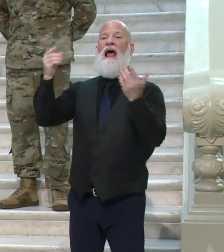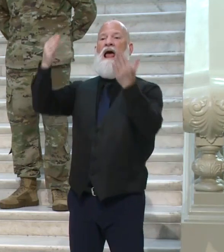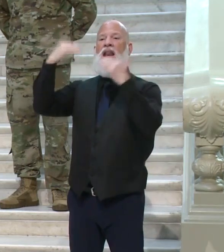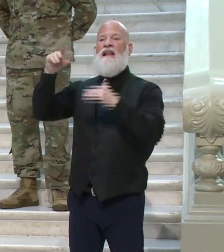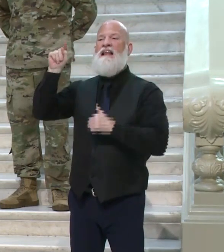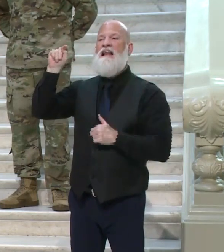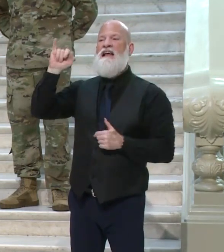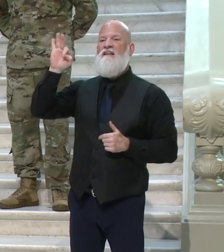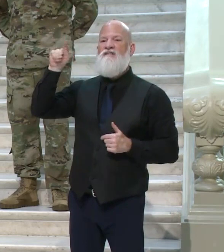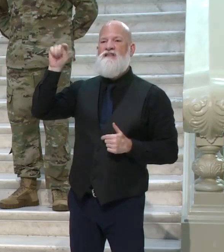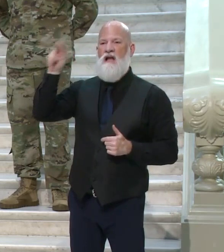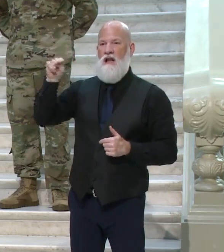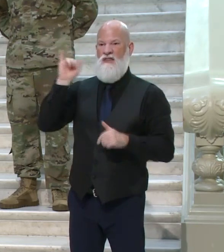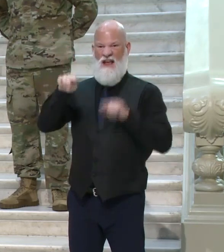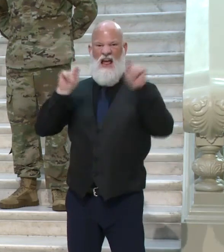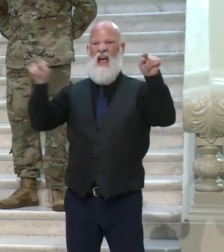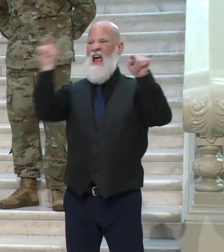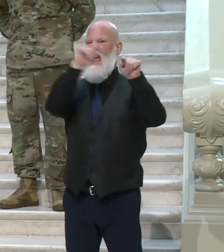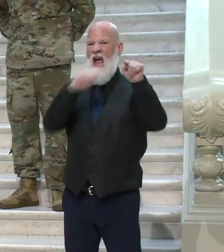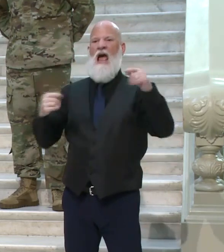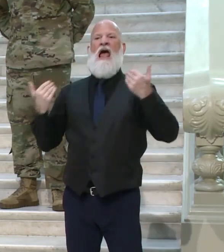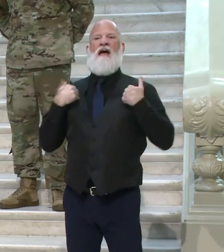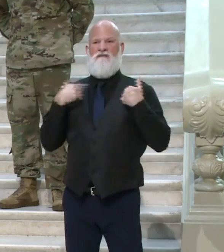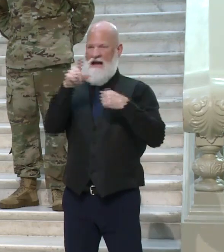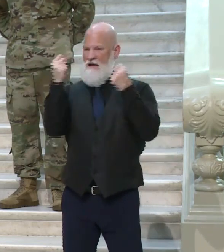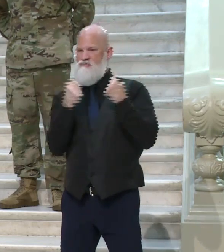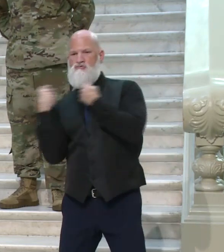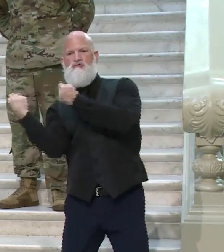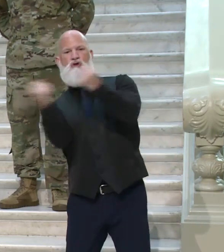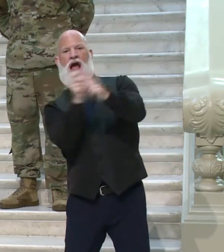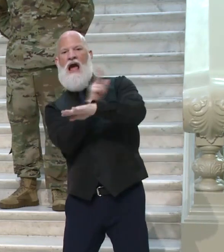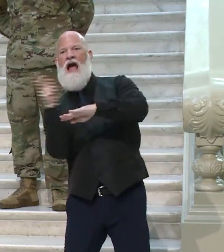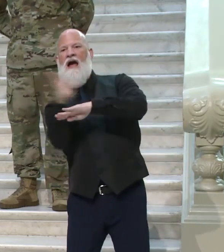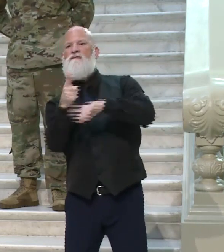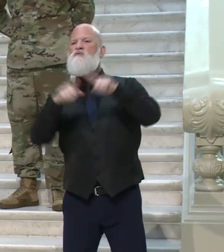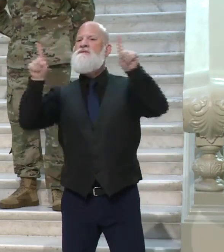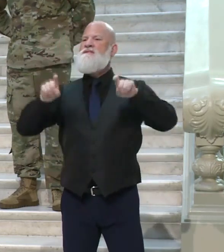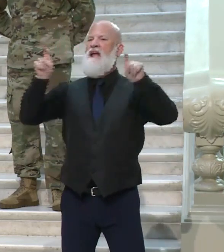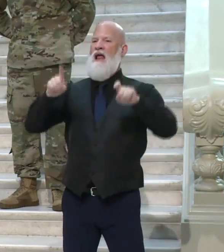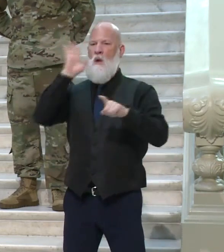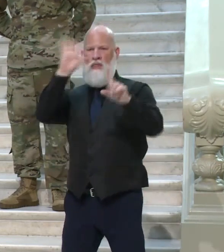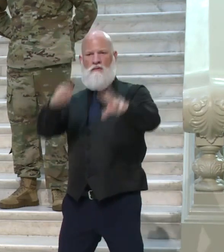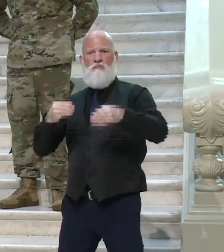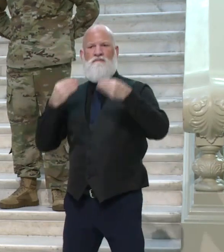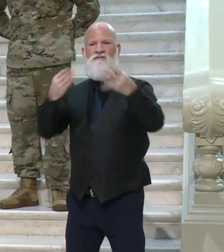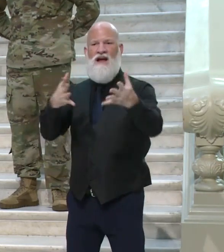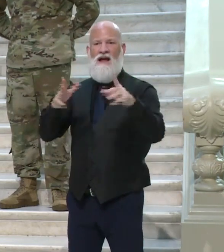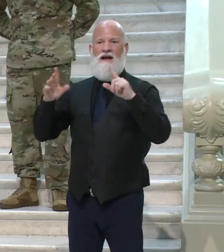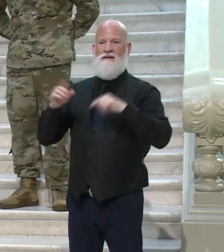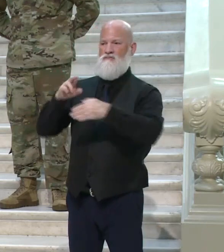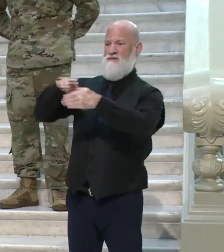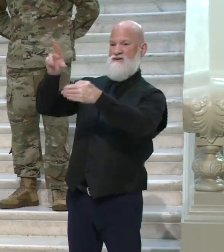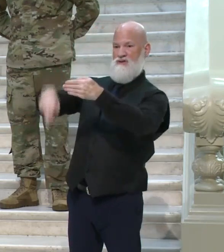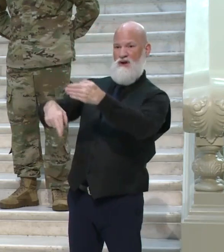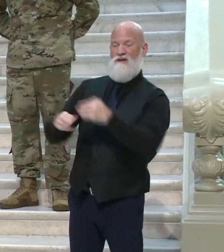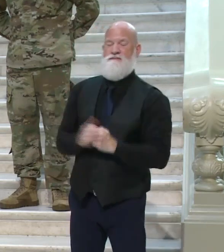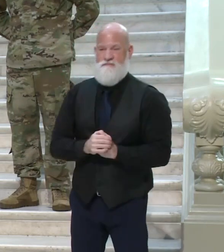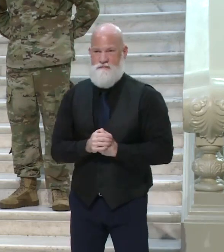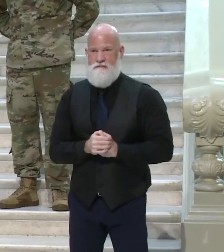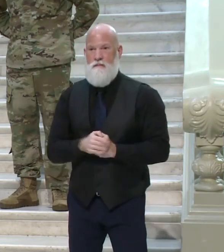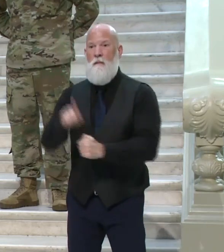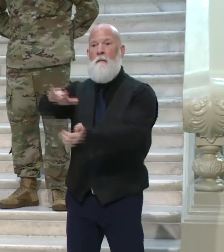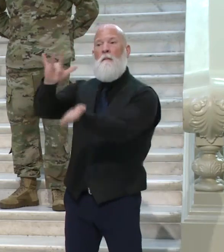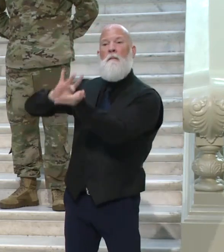test Georgians with symptoms of COVID-19, and healthcare providers and first responders can be tested whether